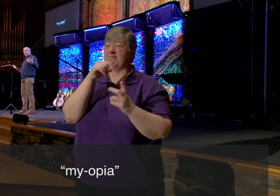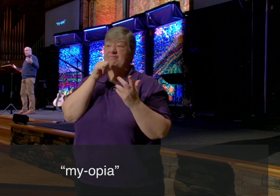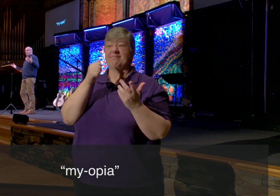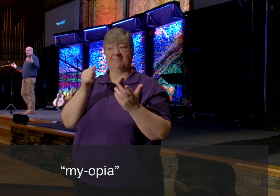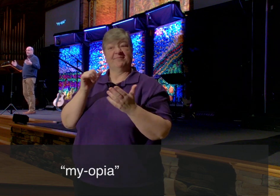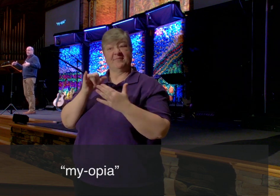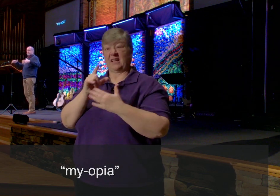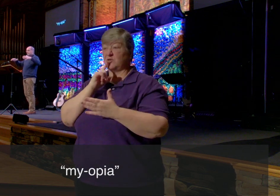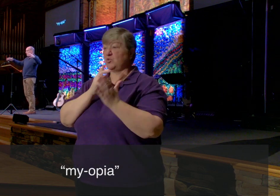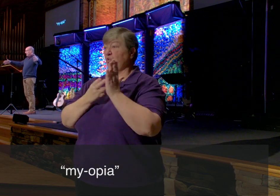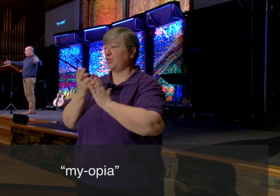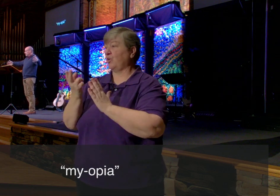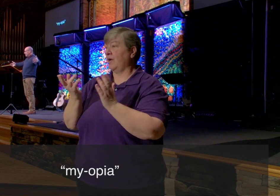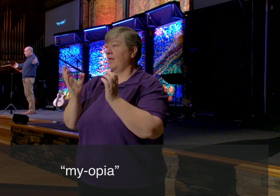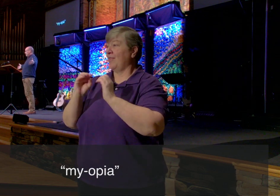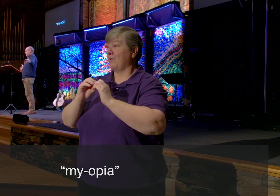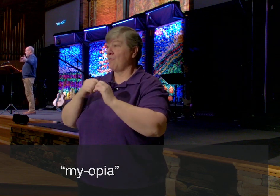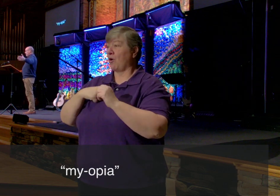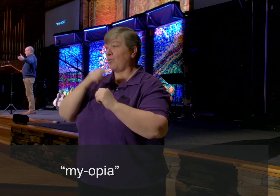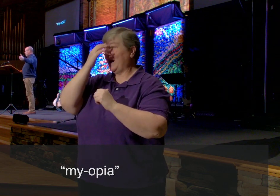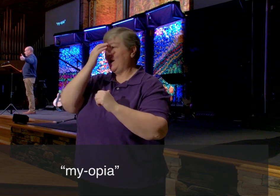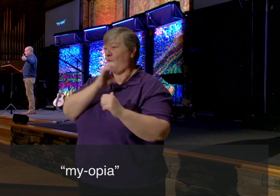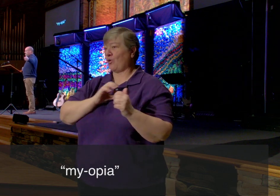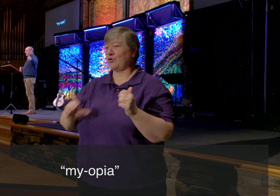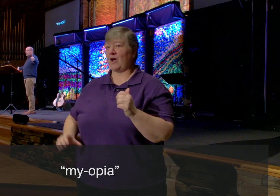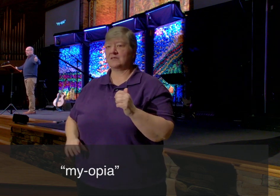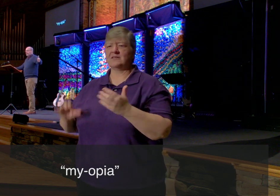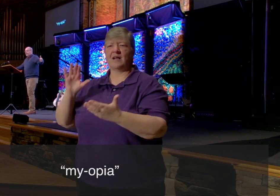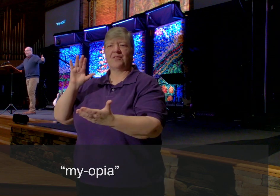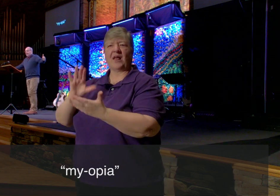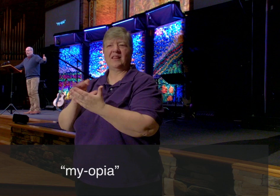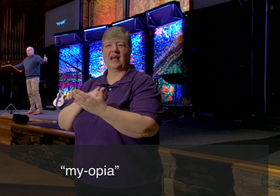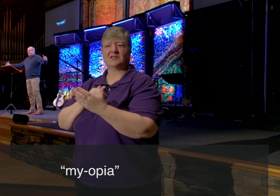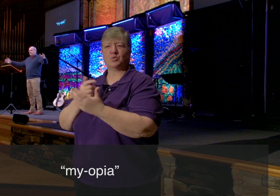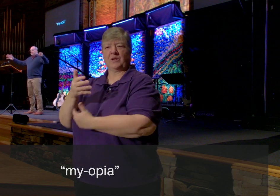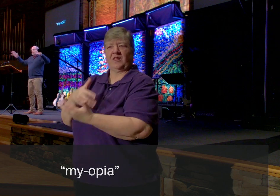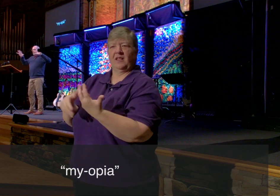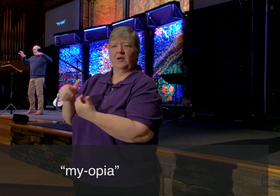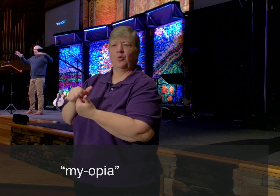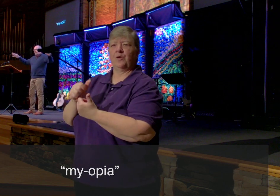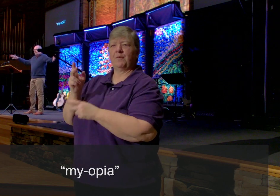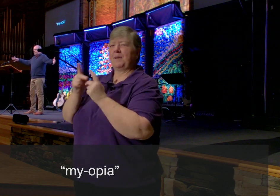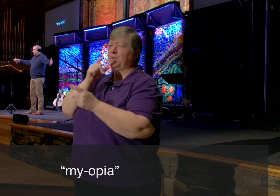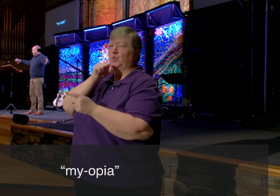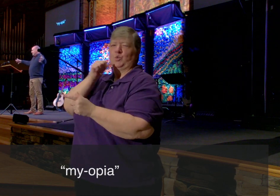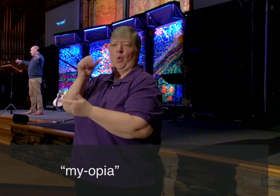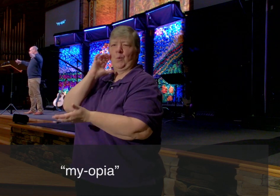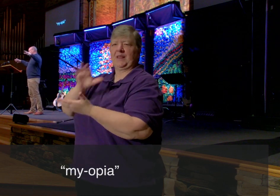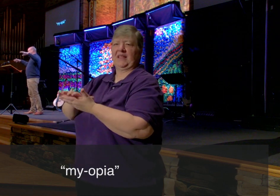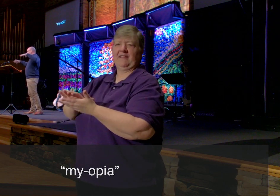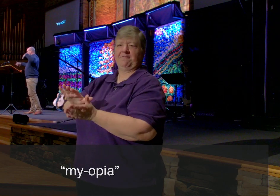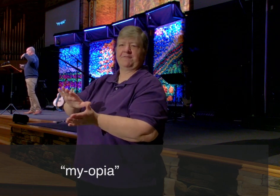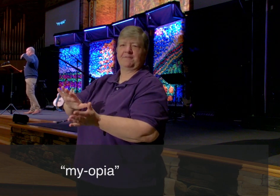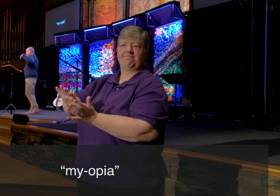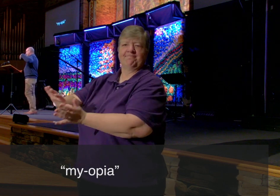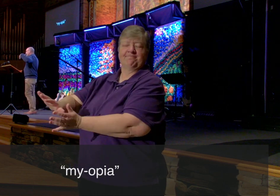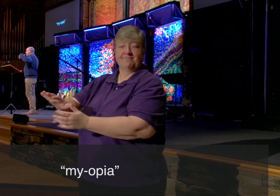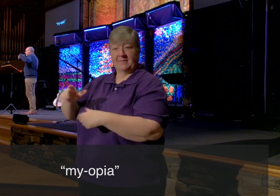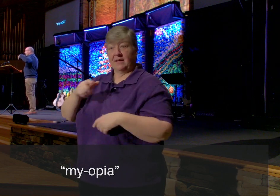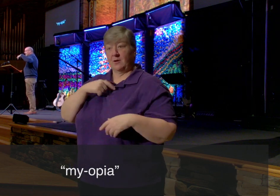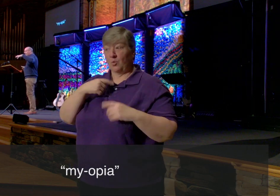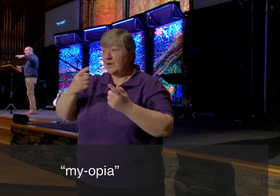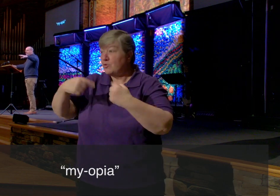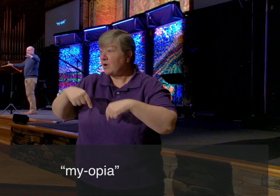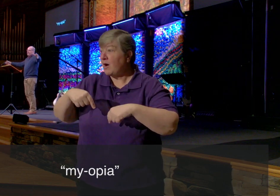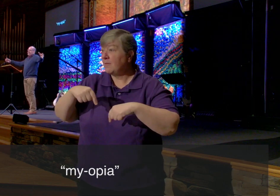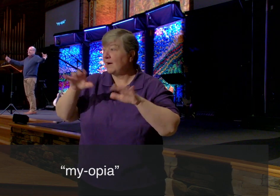can be true. The longer we know Christ, the less we know unbelieving people. And I just say, do you realize when you come